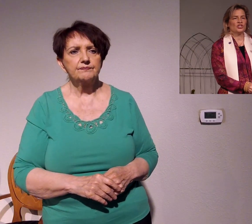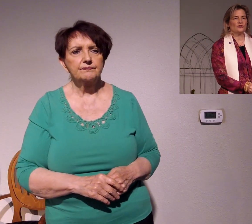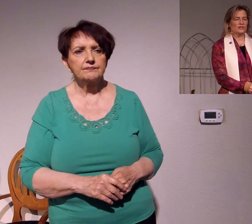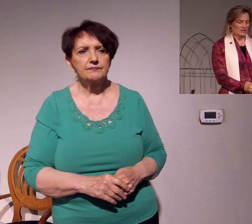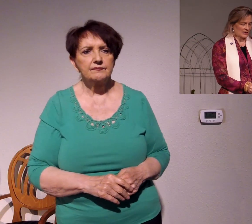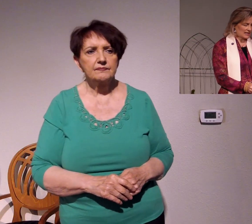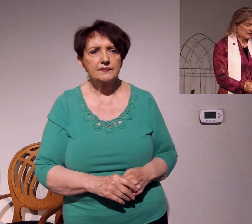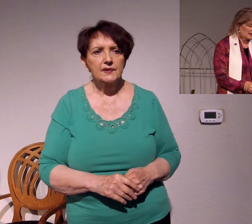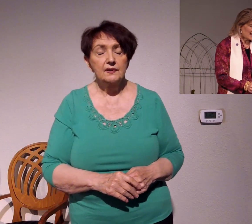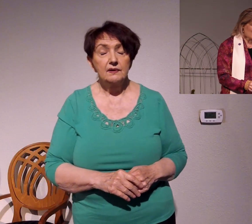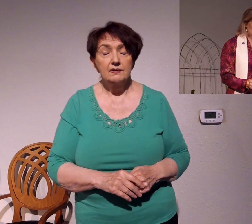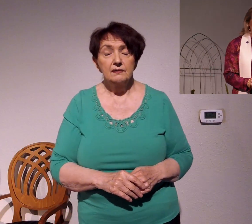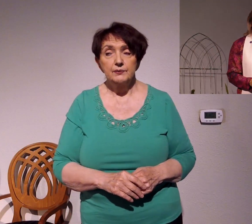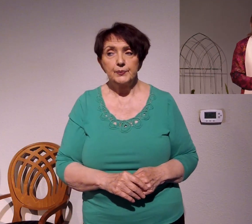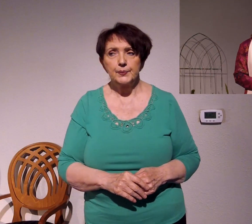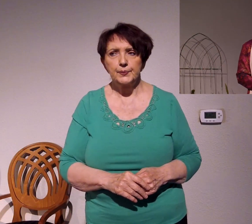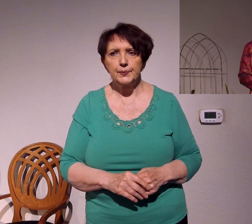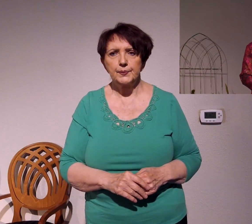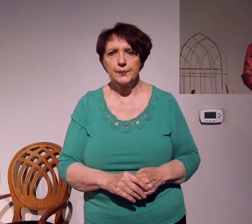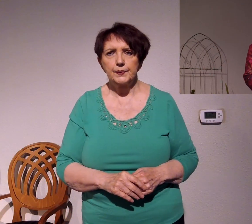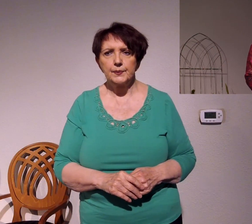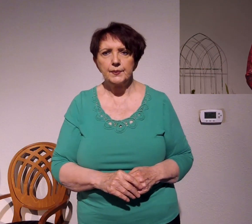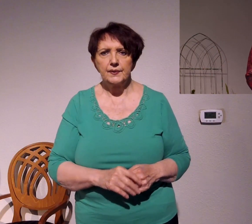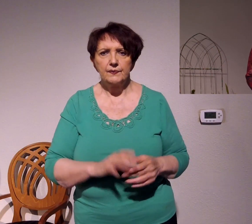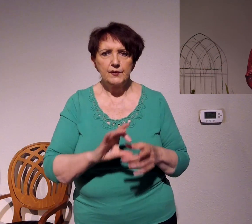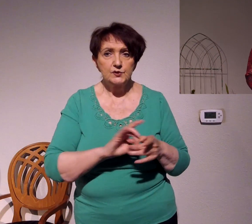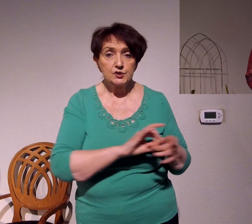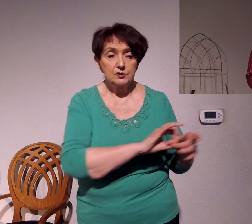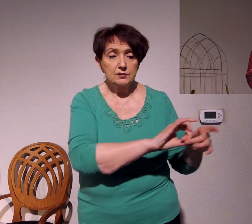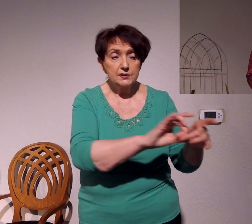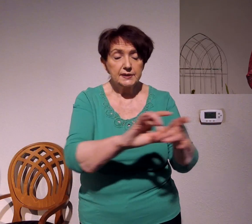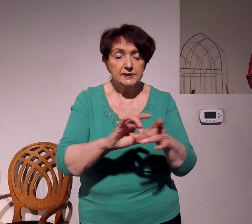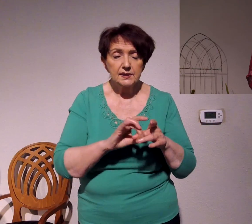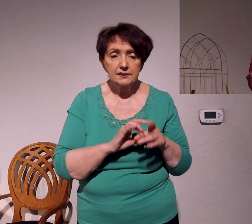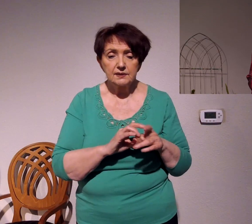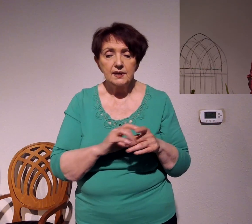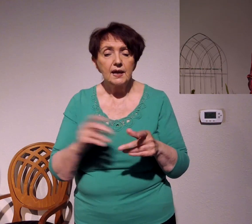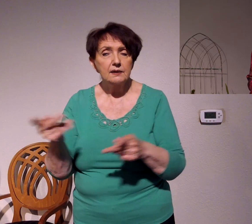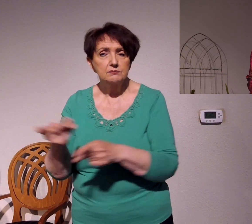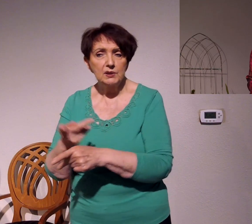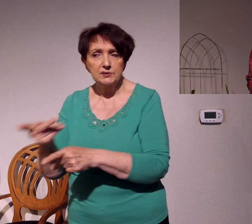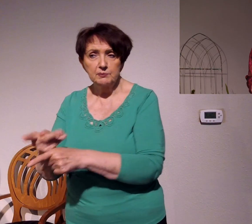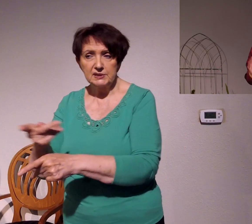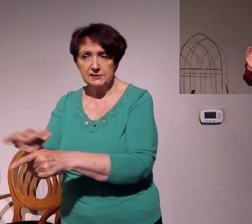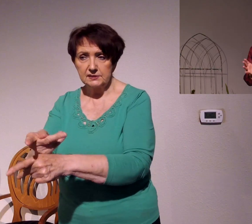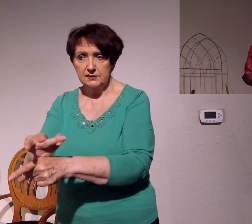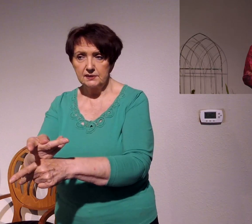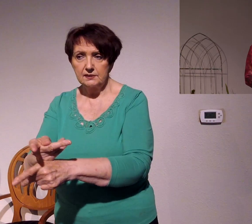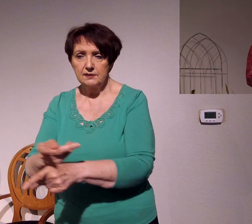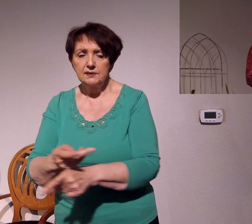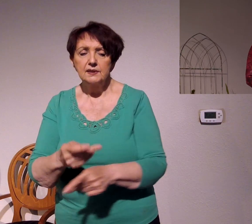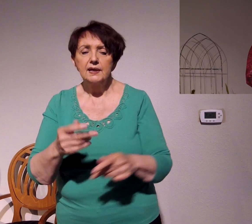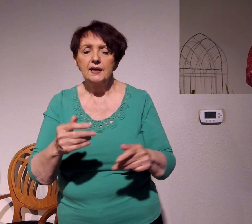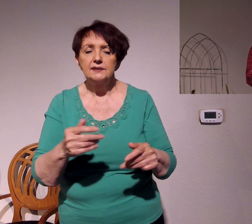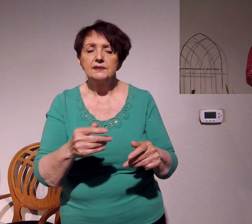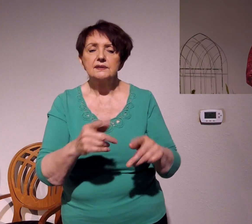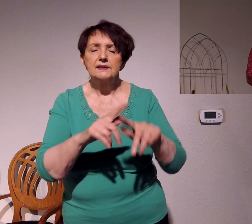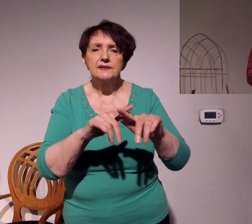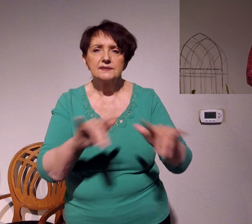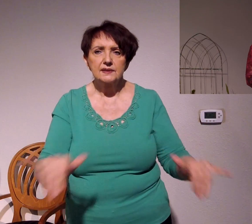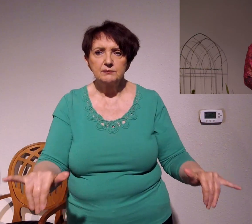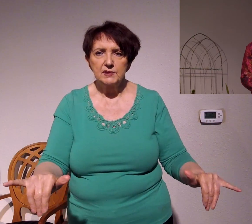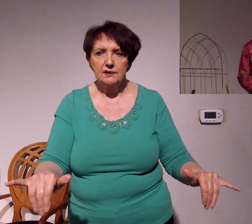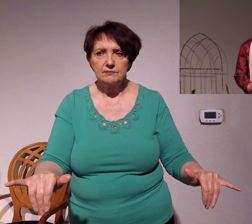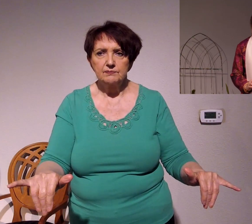there is unity and multiplicity, and it exists together.